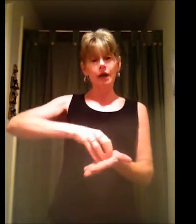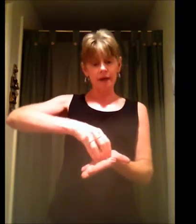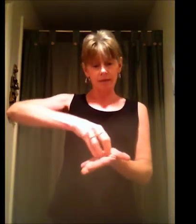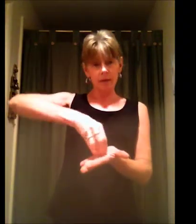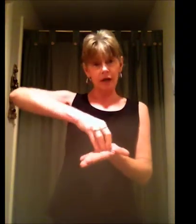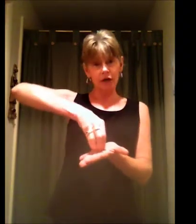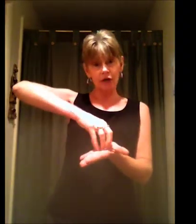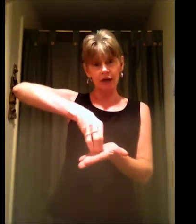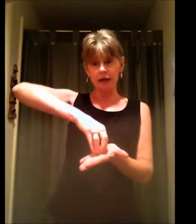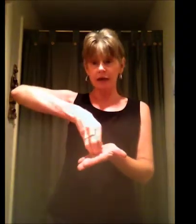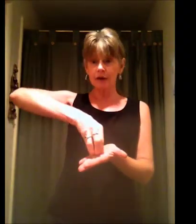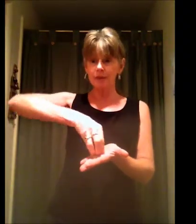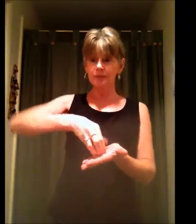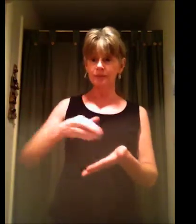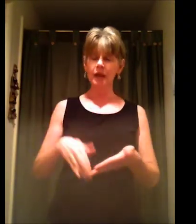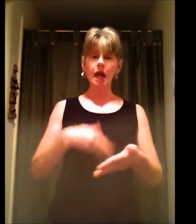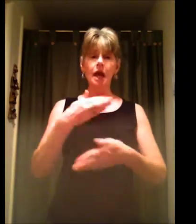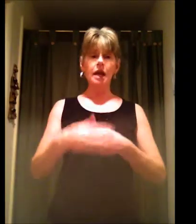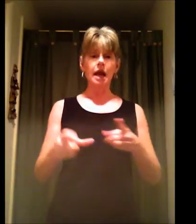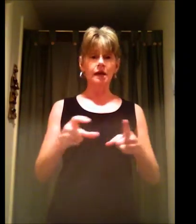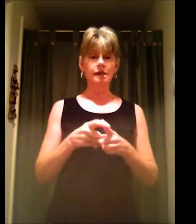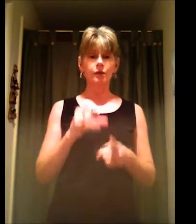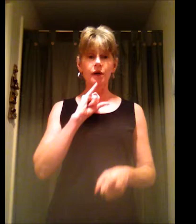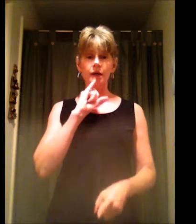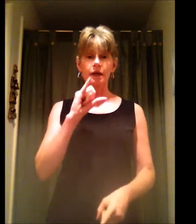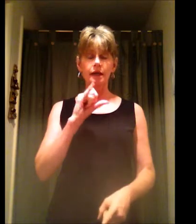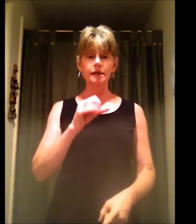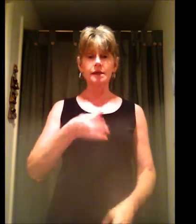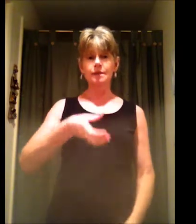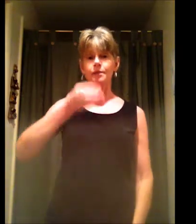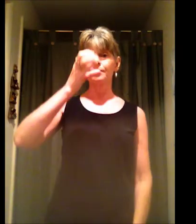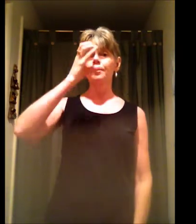cookie, like a cookie cutter. Next word is